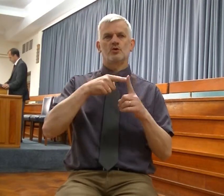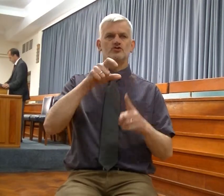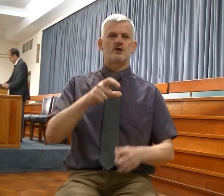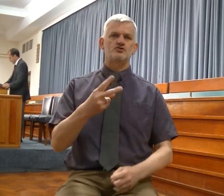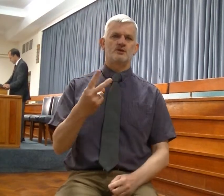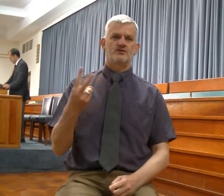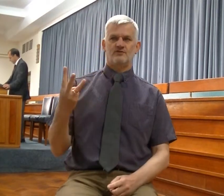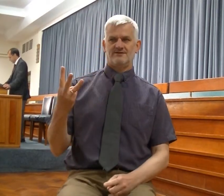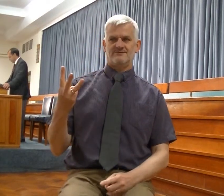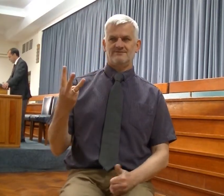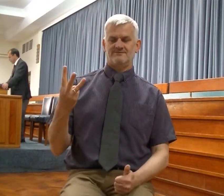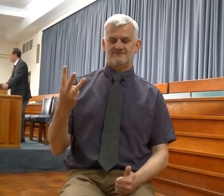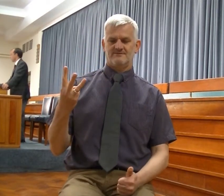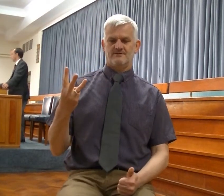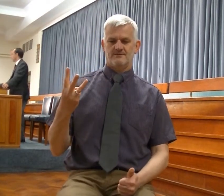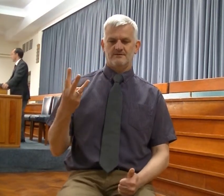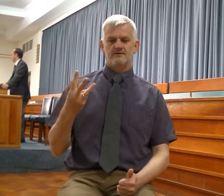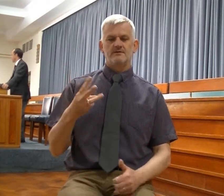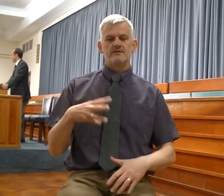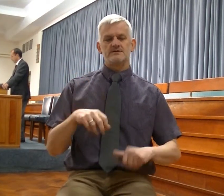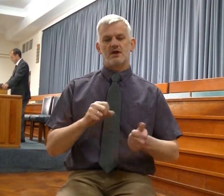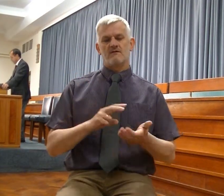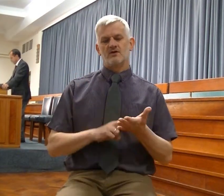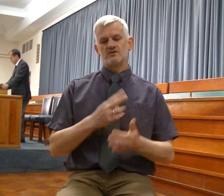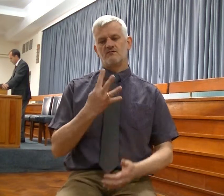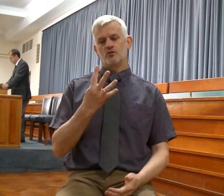23, and reading verse 43.